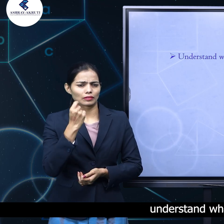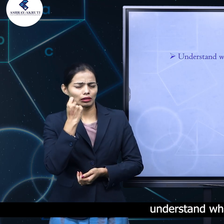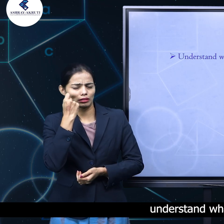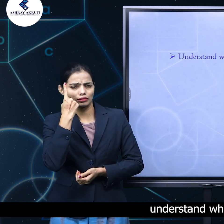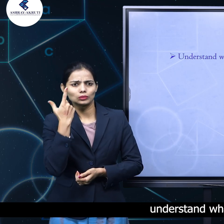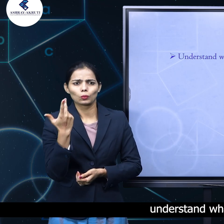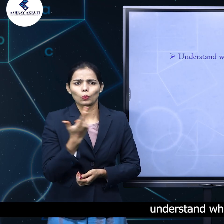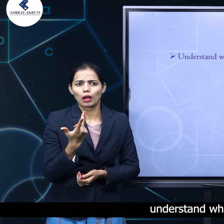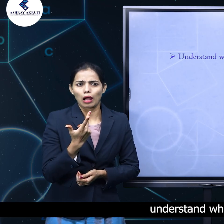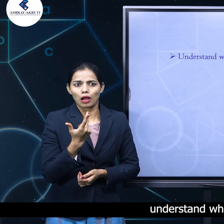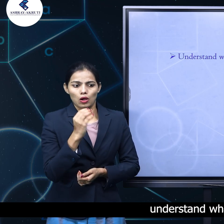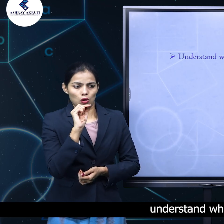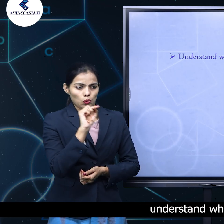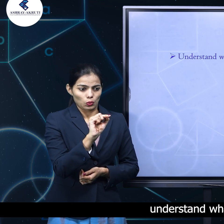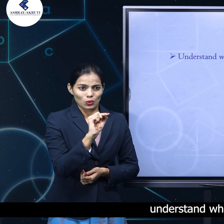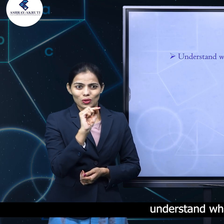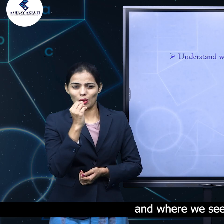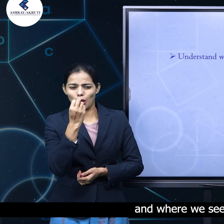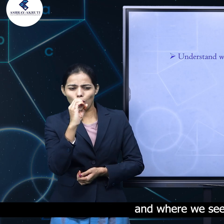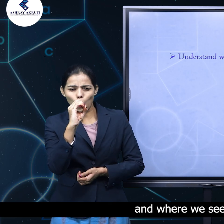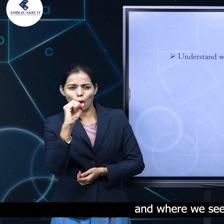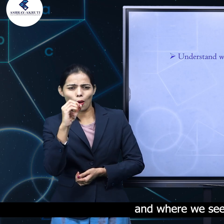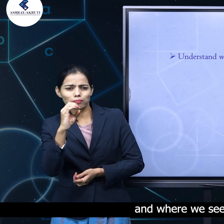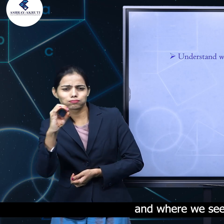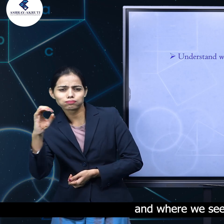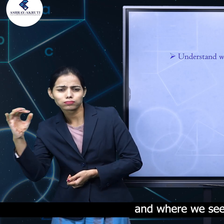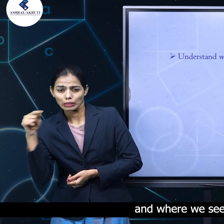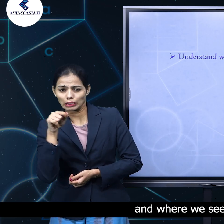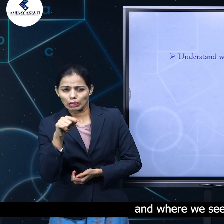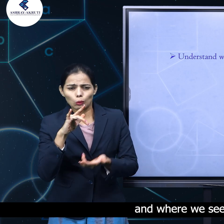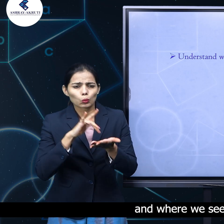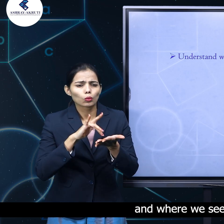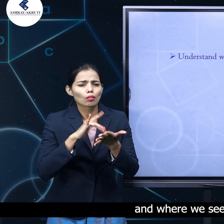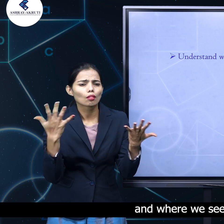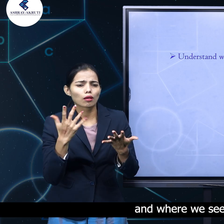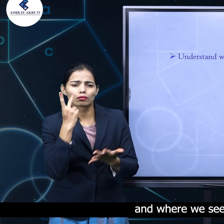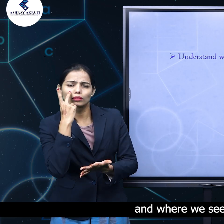understand what decimals are and where we see them in daily life.